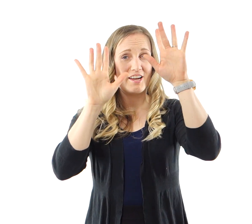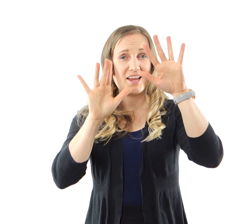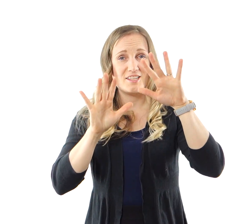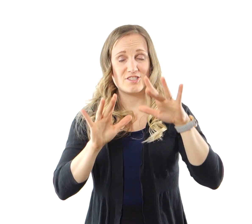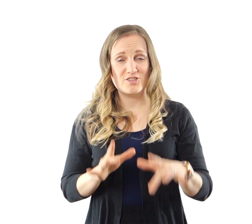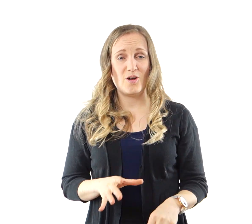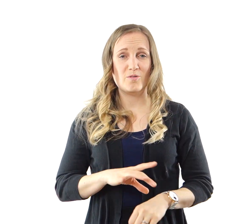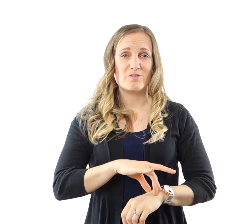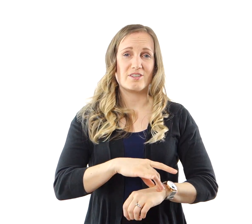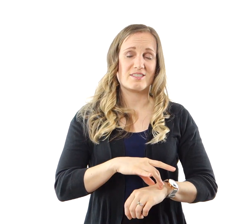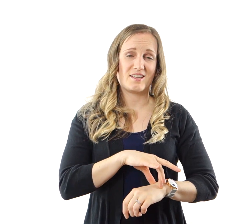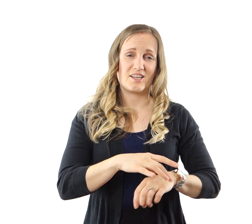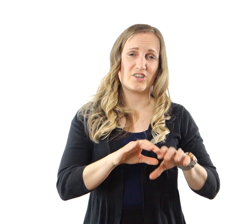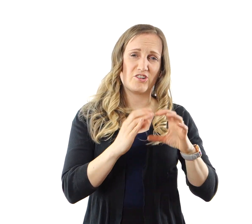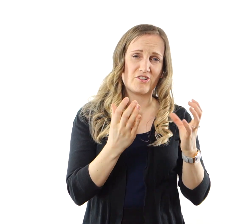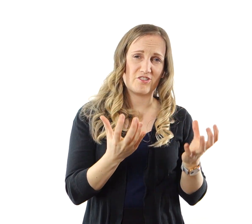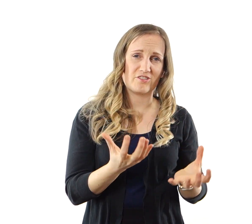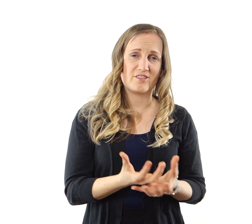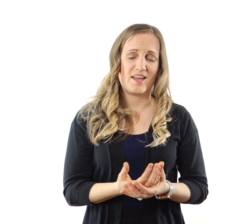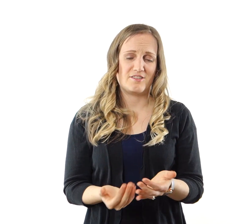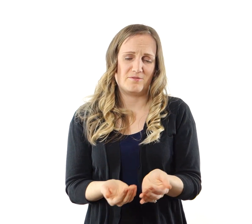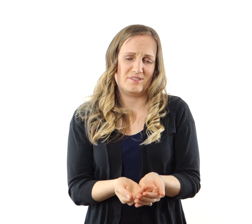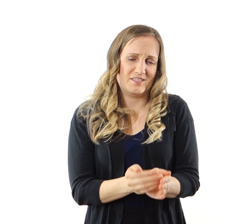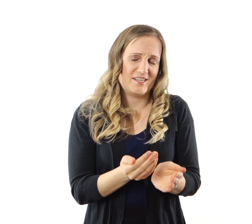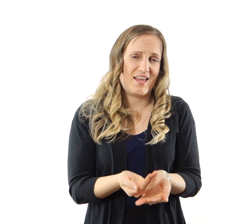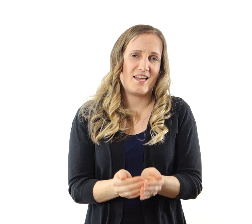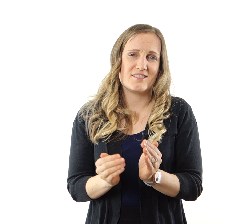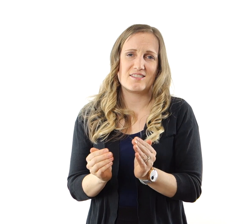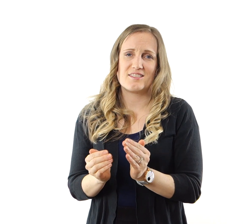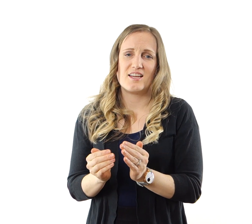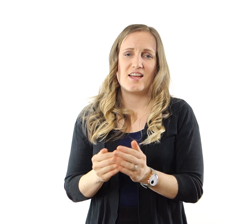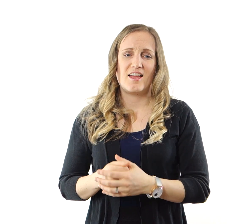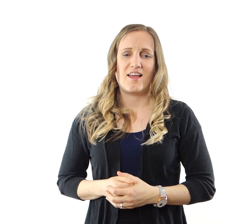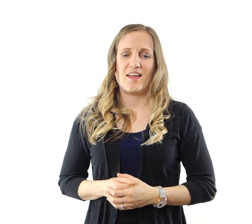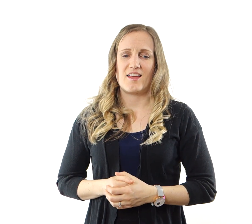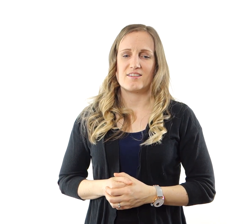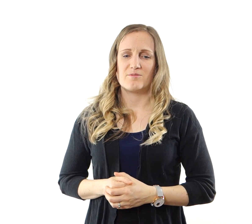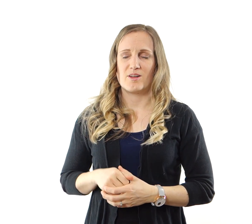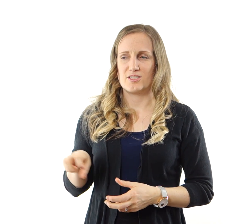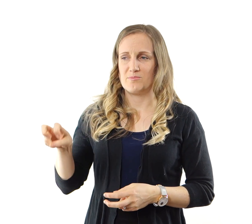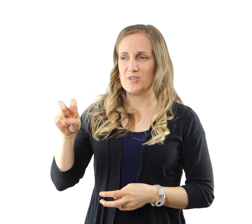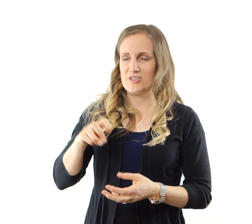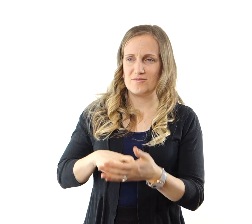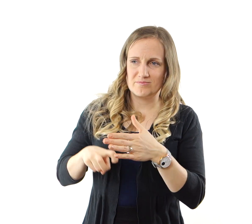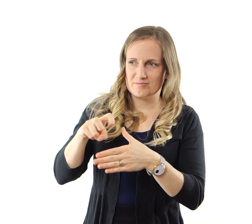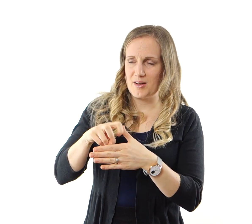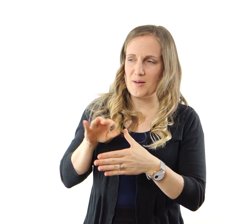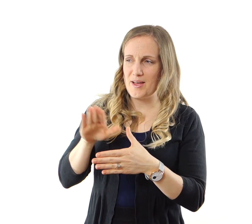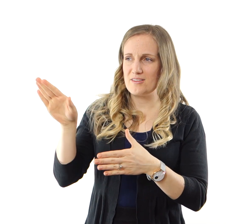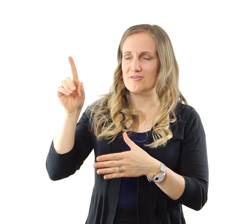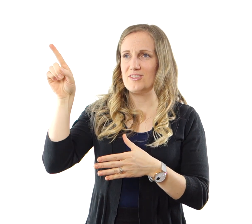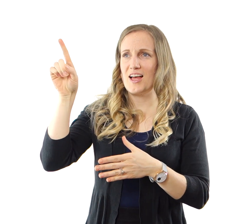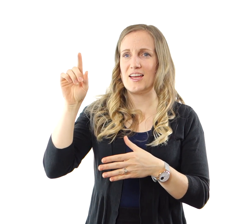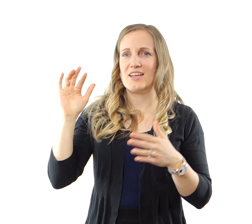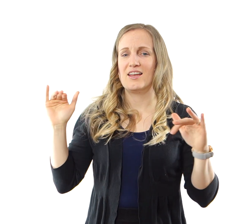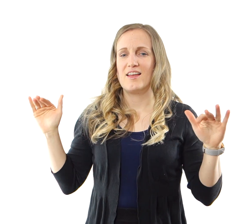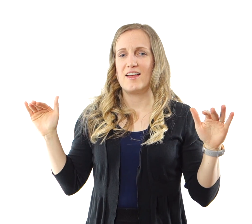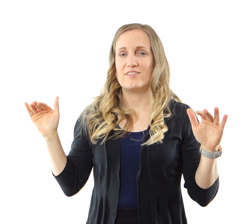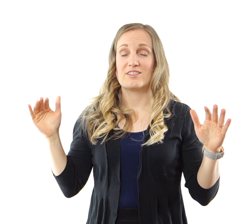and snow, and you can sign earth and do little nests and watch the bird pop out and fly. You get to